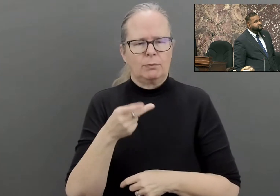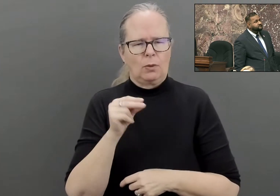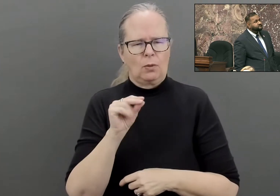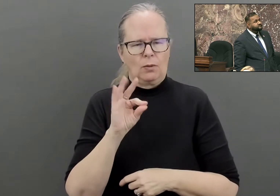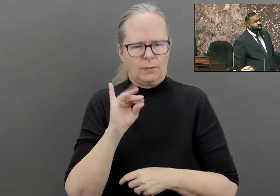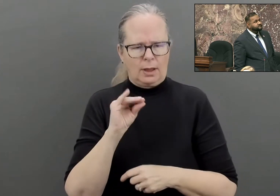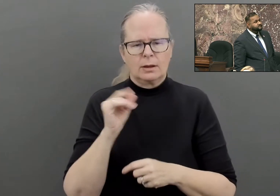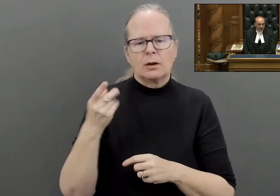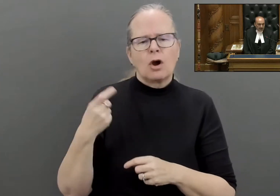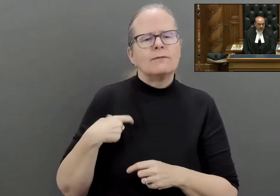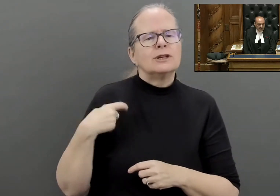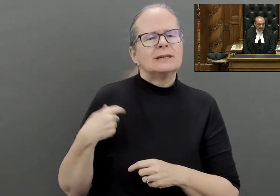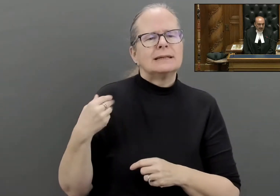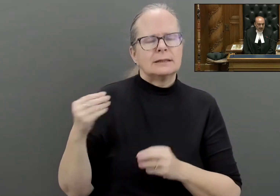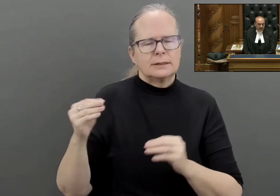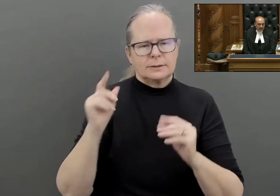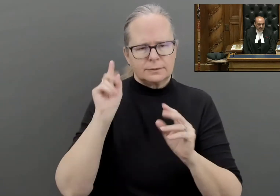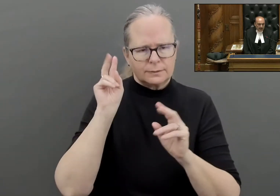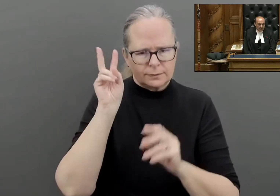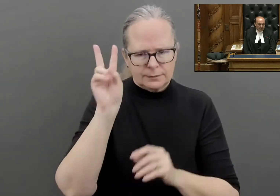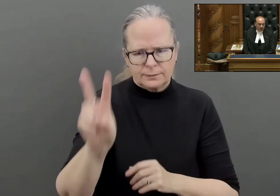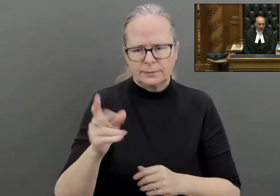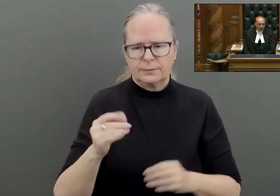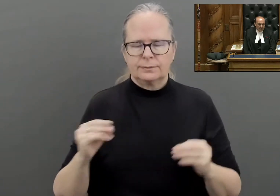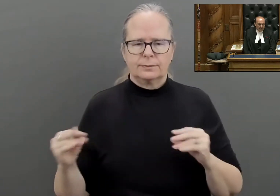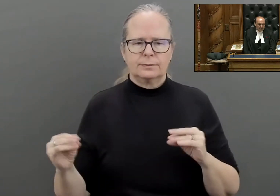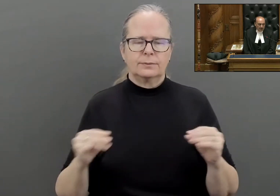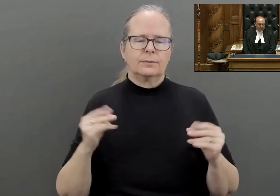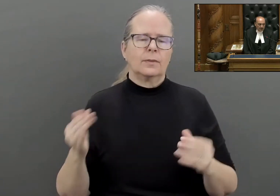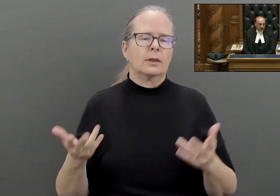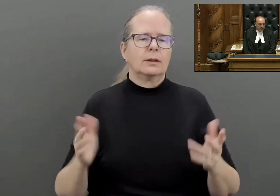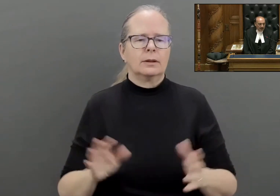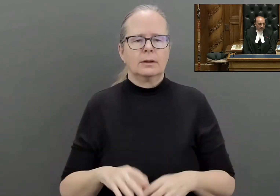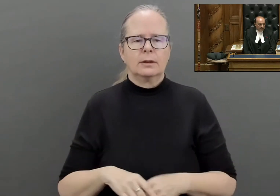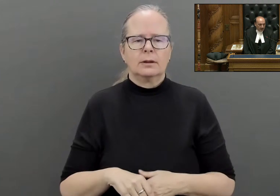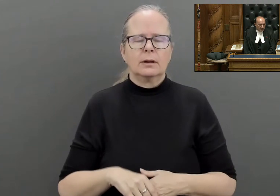Members, are we interested in any answers at all?